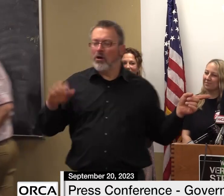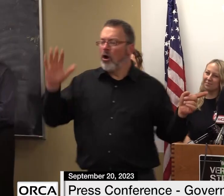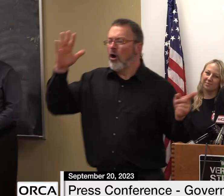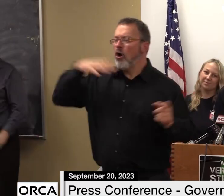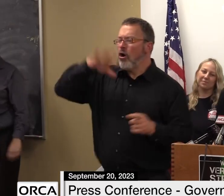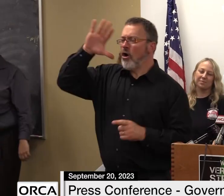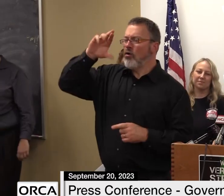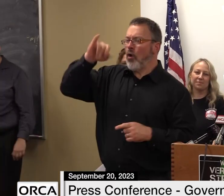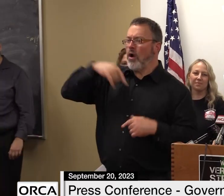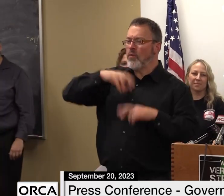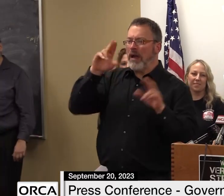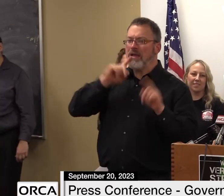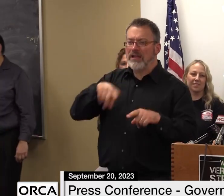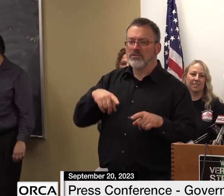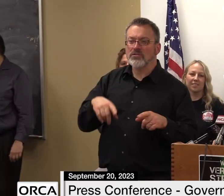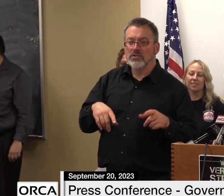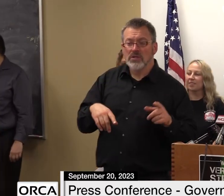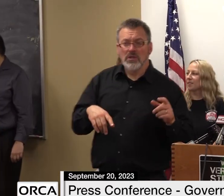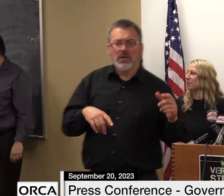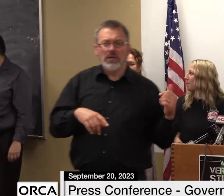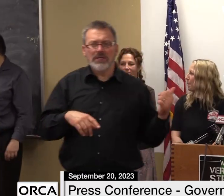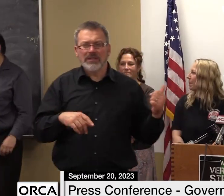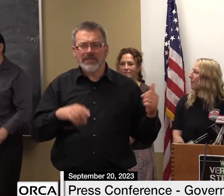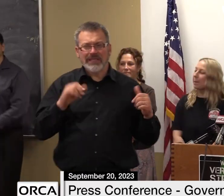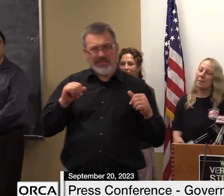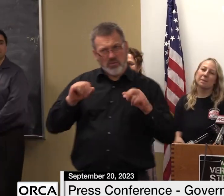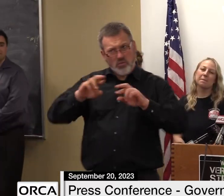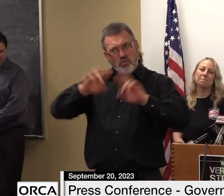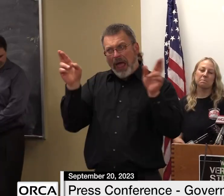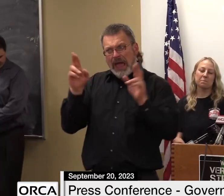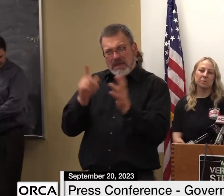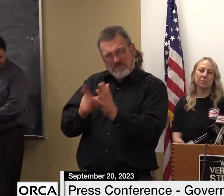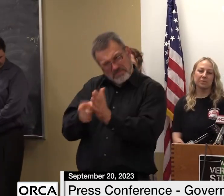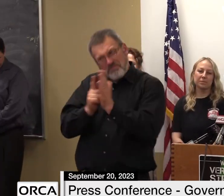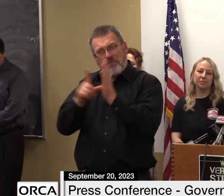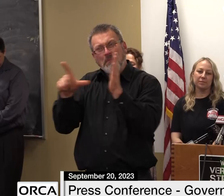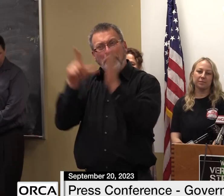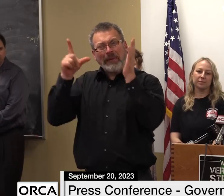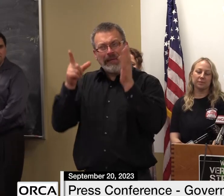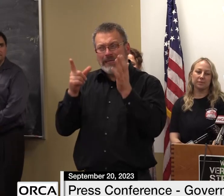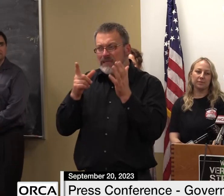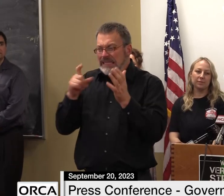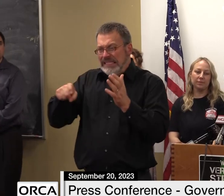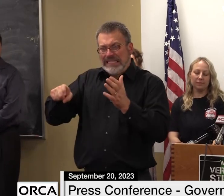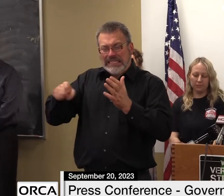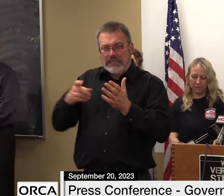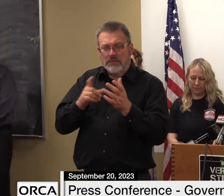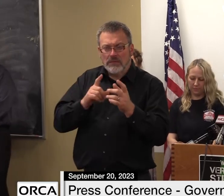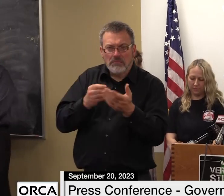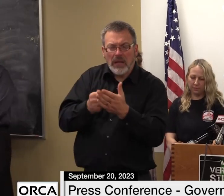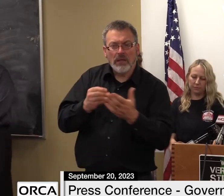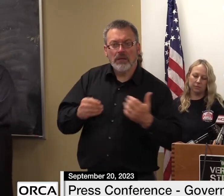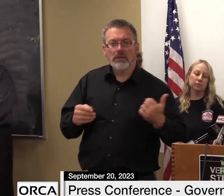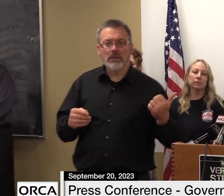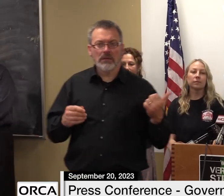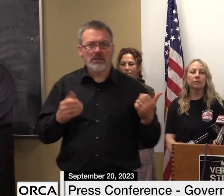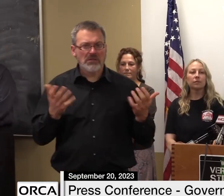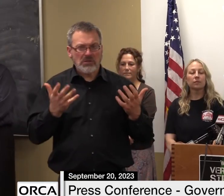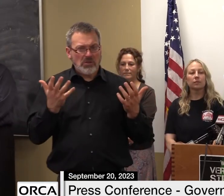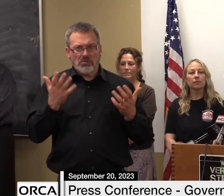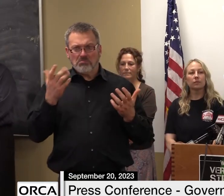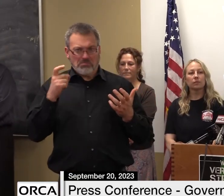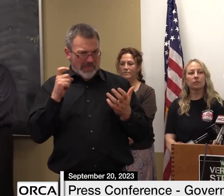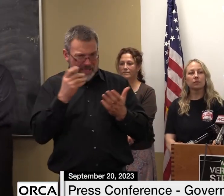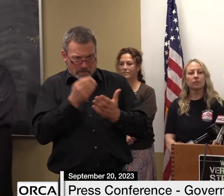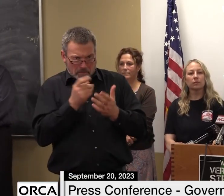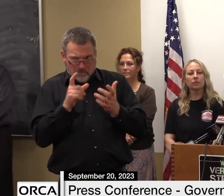Would we all be able to invoke that immediate needs funding provision in order to continue giving out assistance here? So immediate needs funding is already